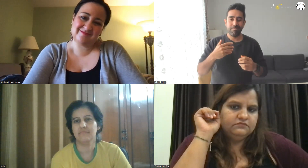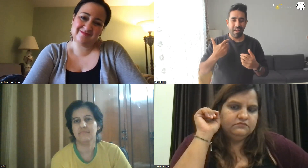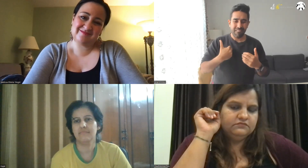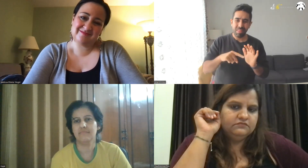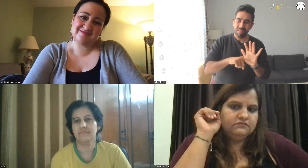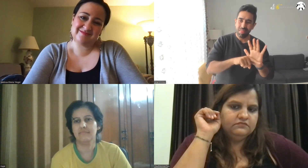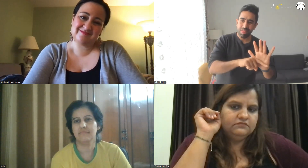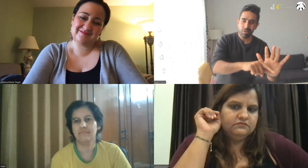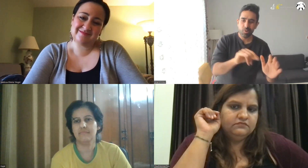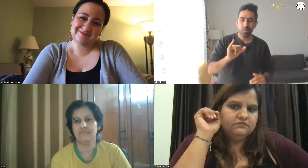sick.